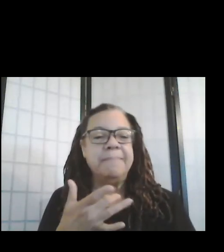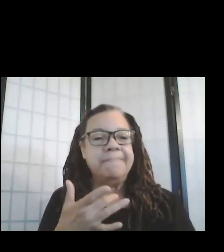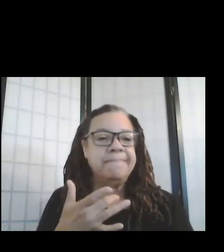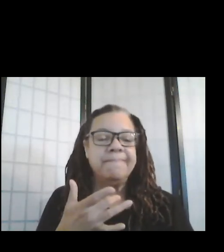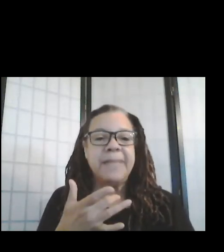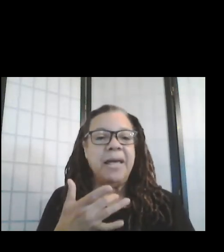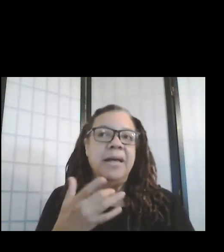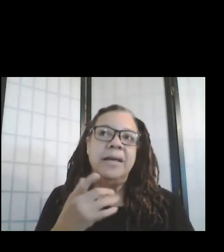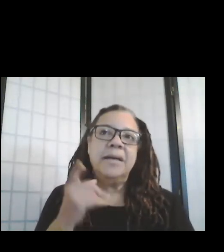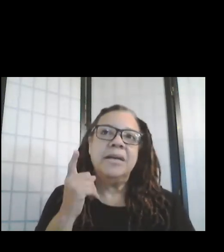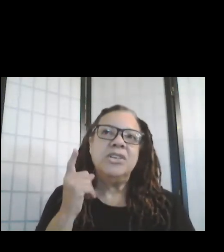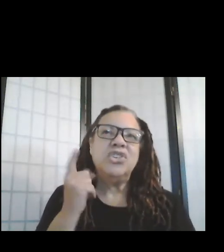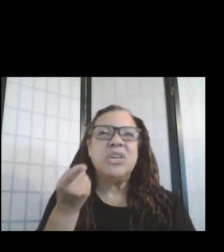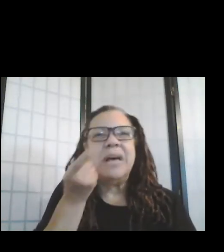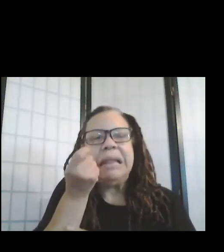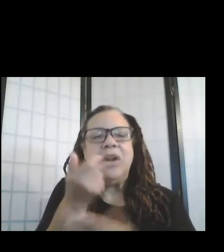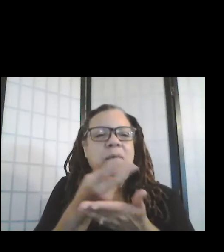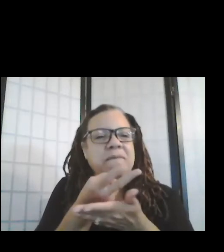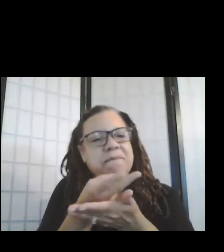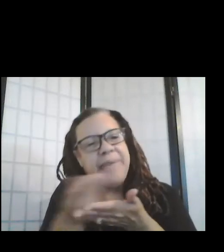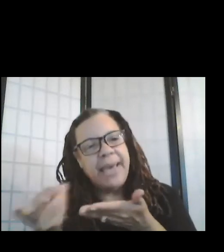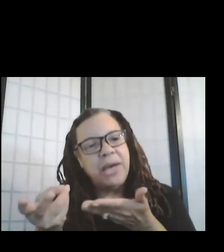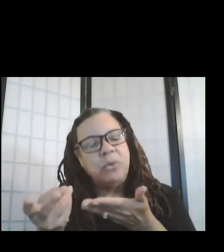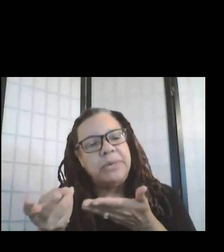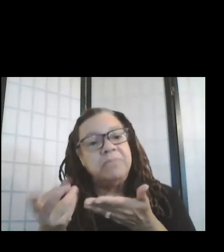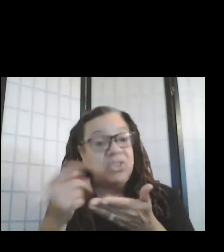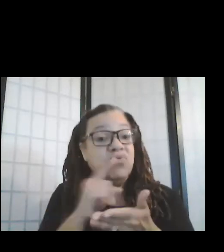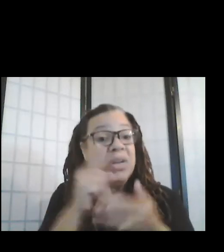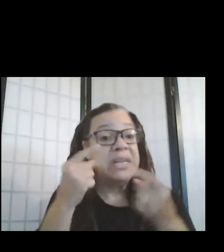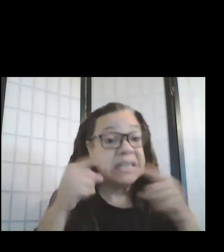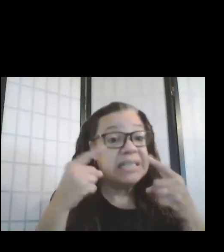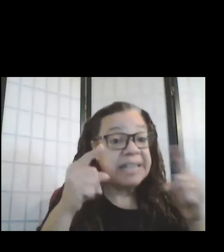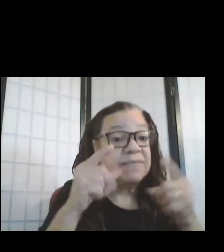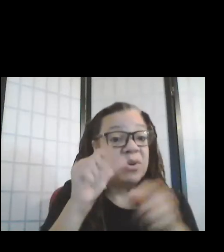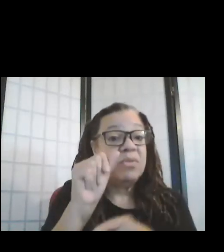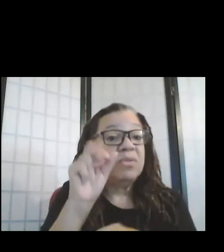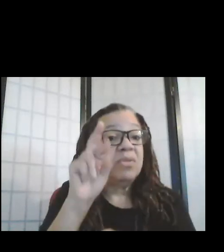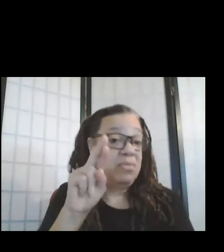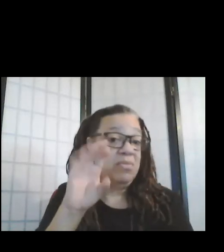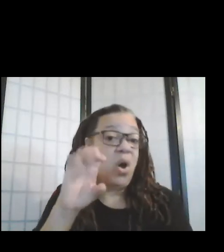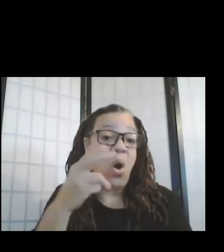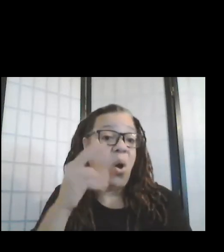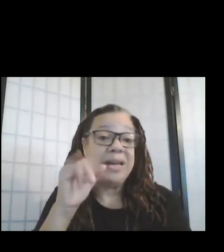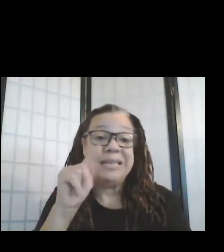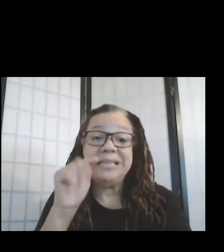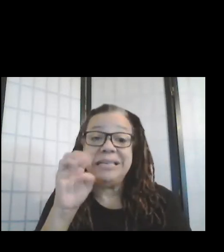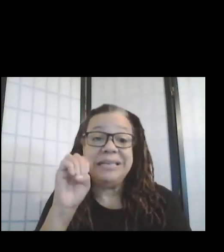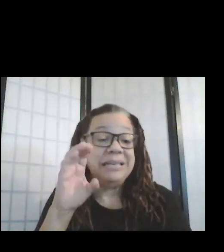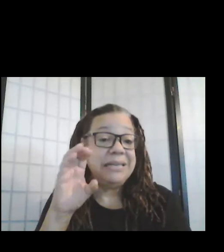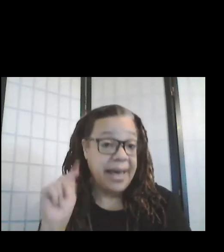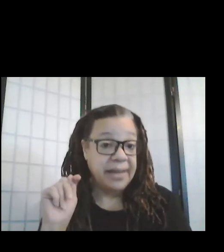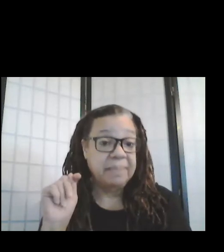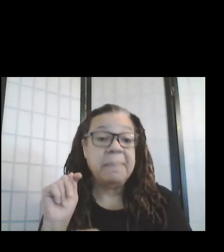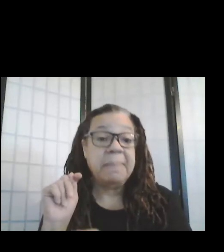she's failed in a way, even though she's very successful. She's got a family and kids and a career and has